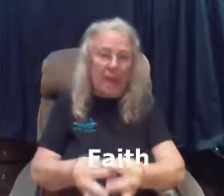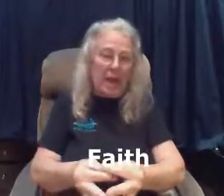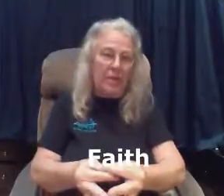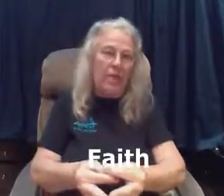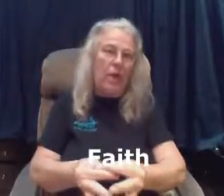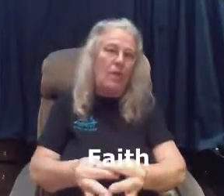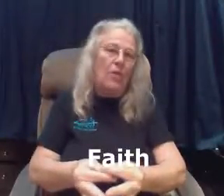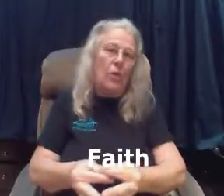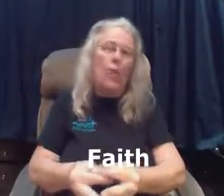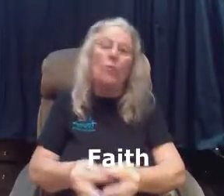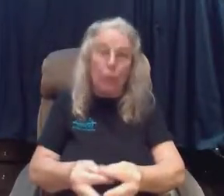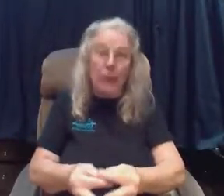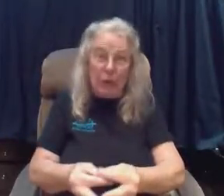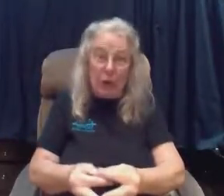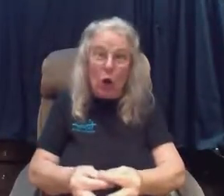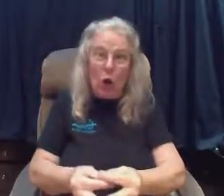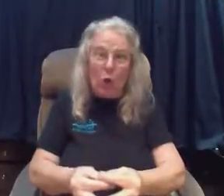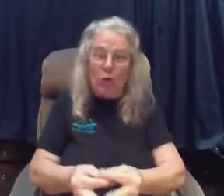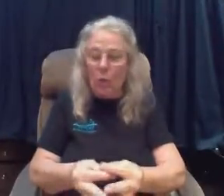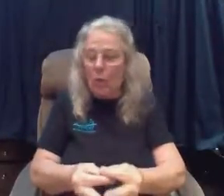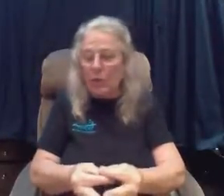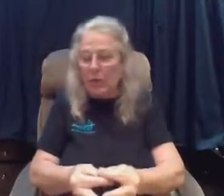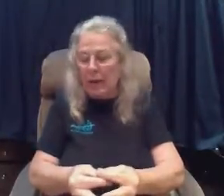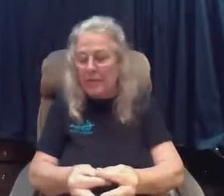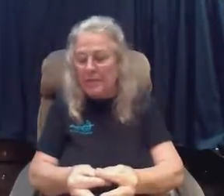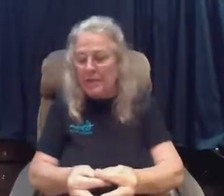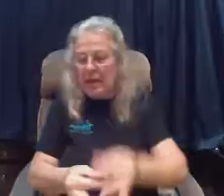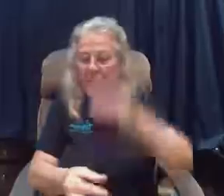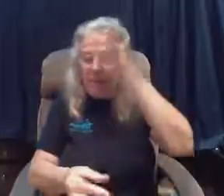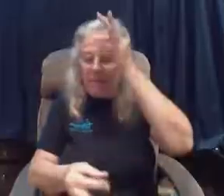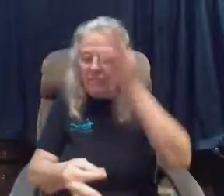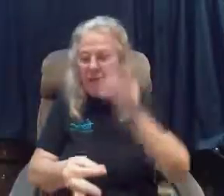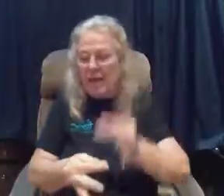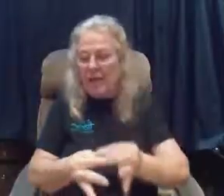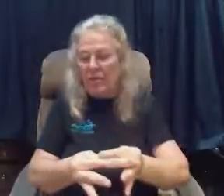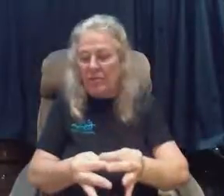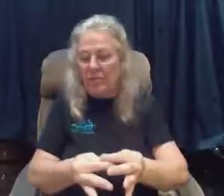faith that we really know that we're going to be able to see. Faith.